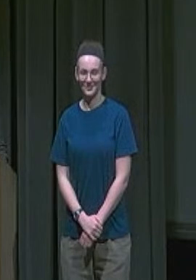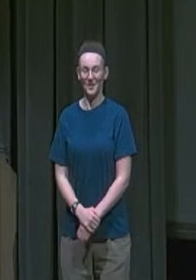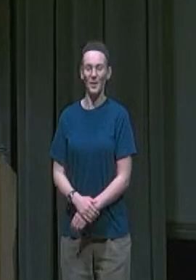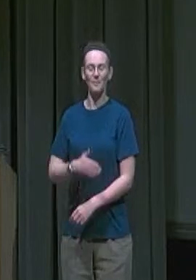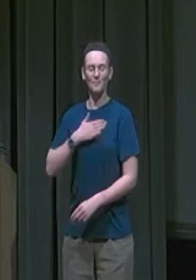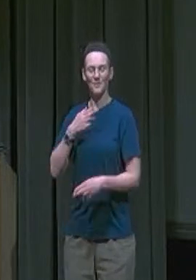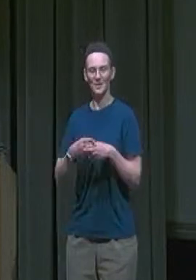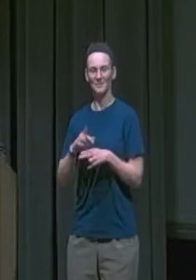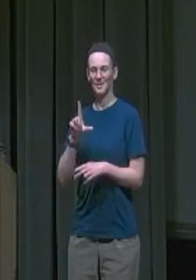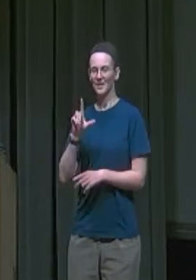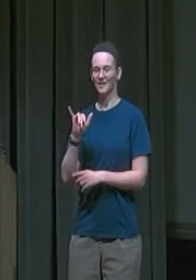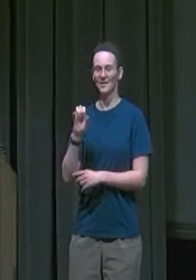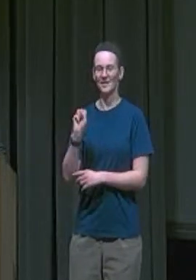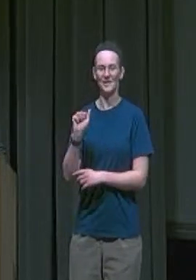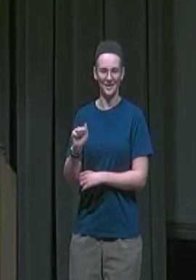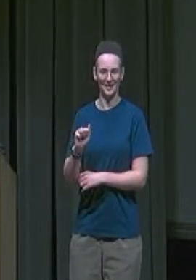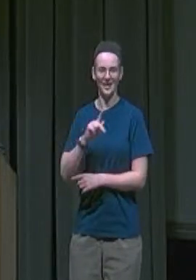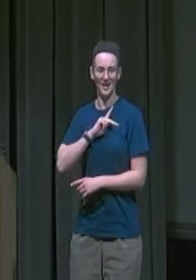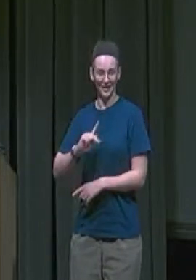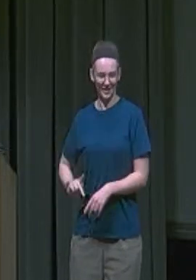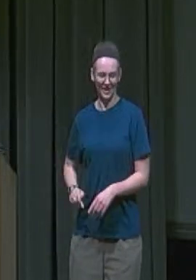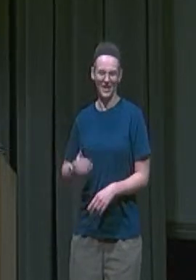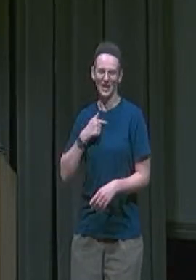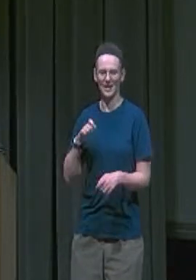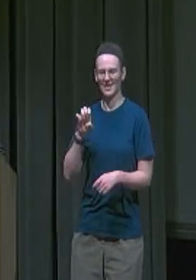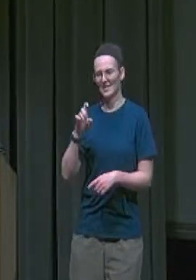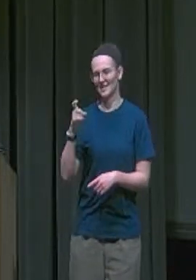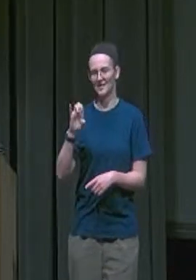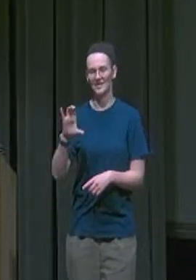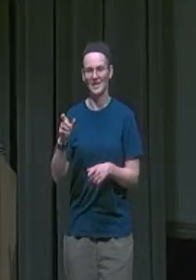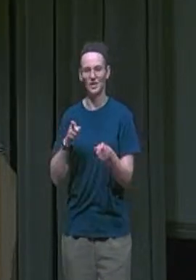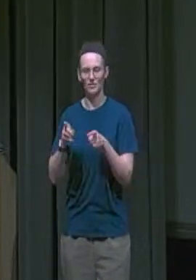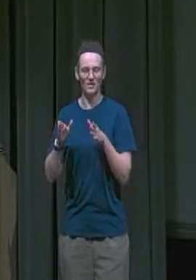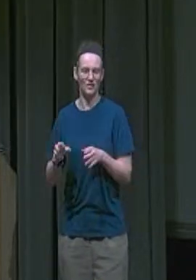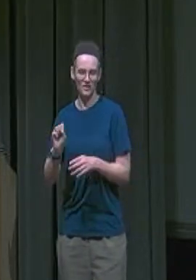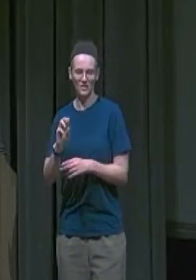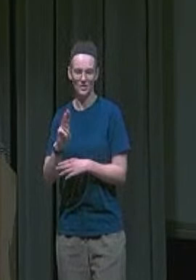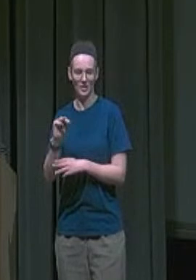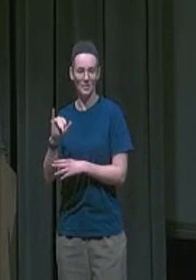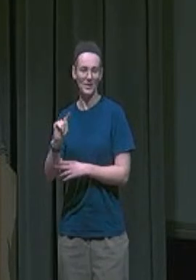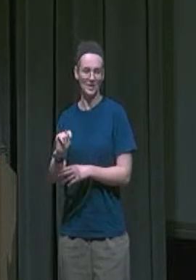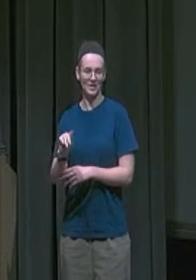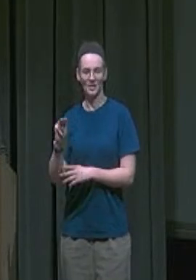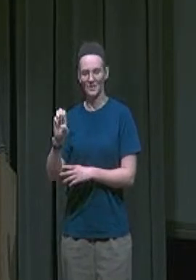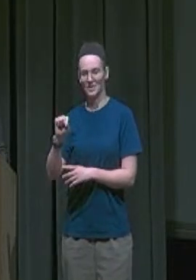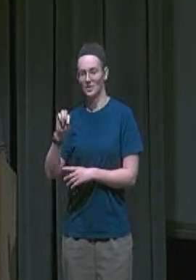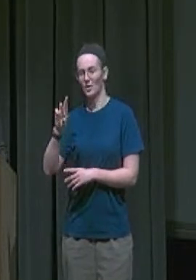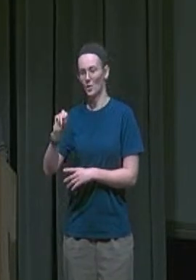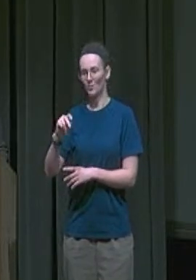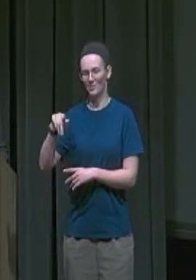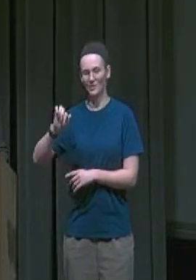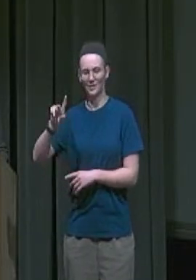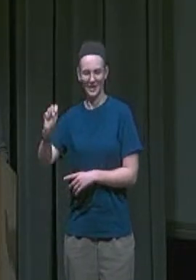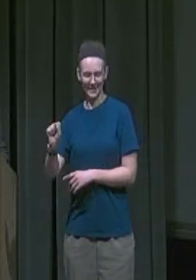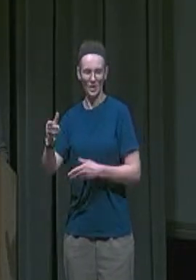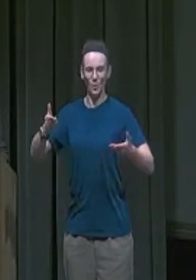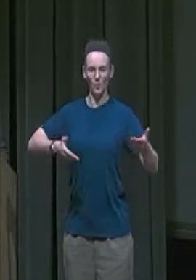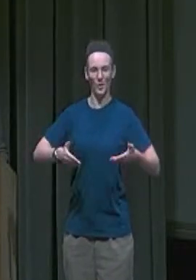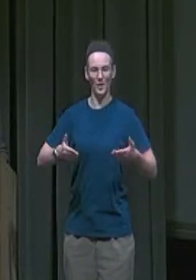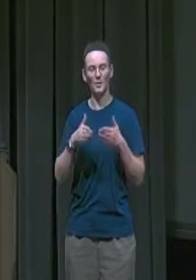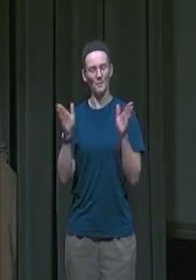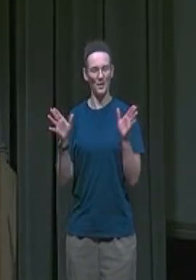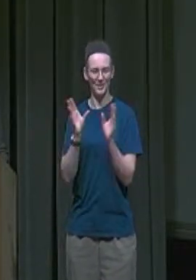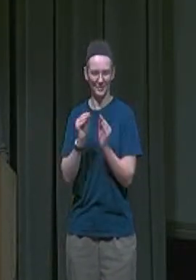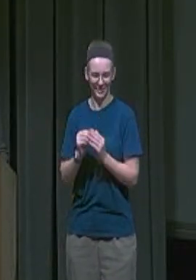My name is Lisa King. I'm the Executive Director at Summit Metro Parks. I just want to welcome you to our public meeting. The QR code that you